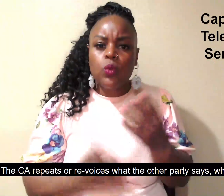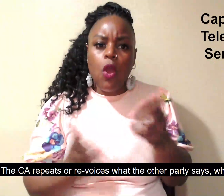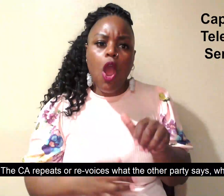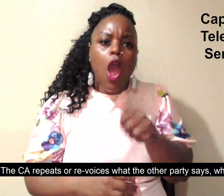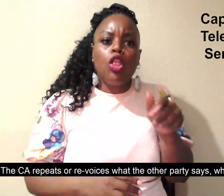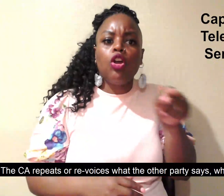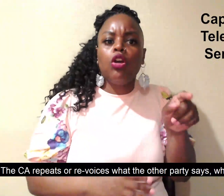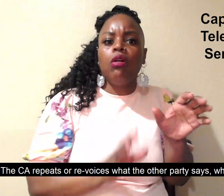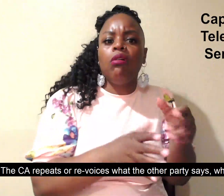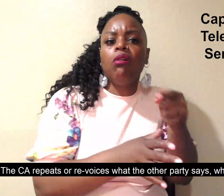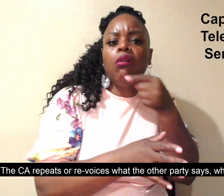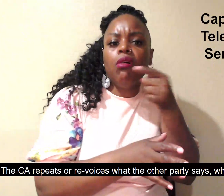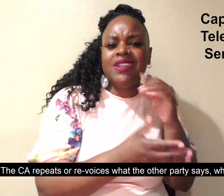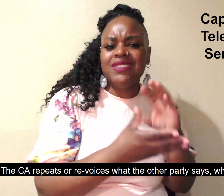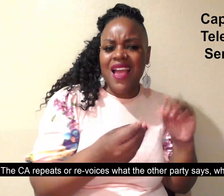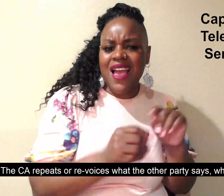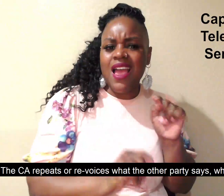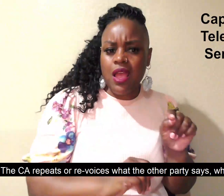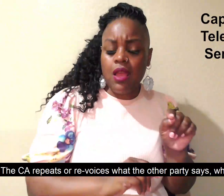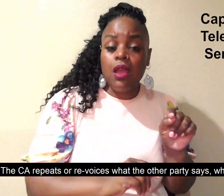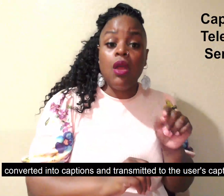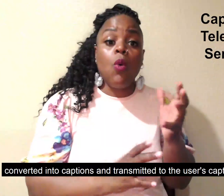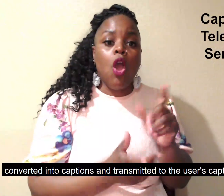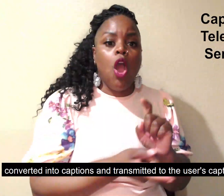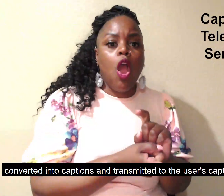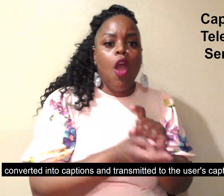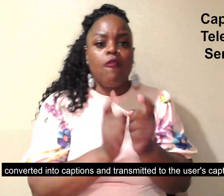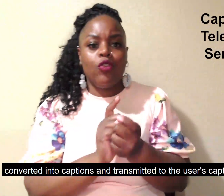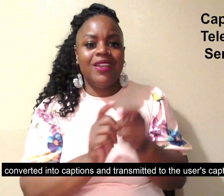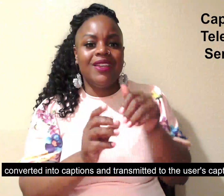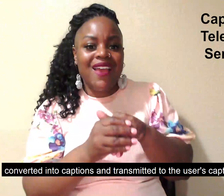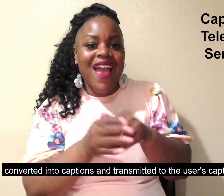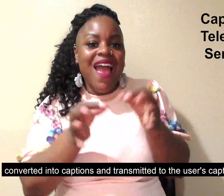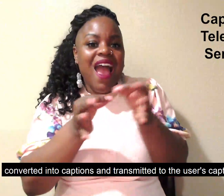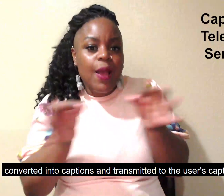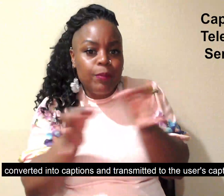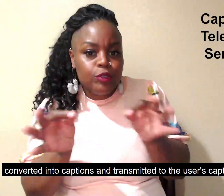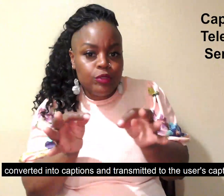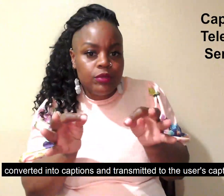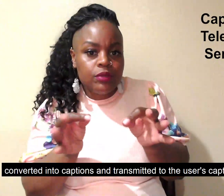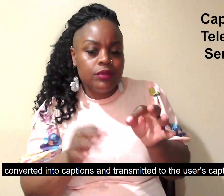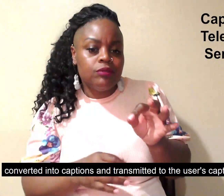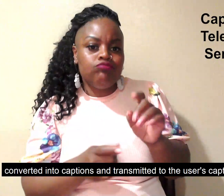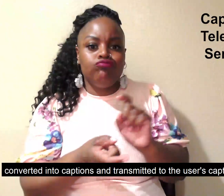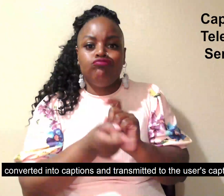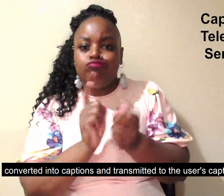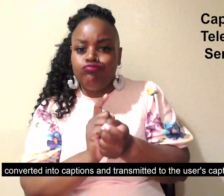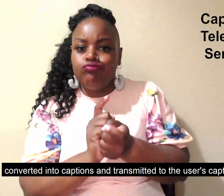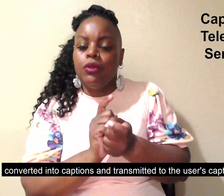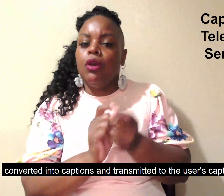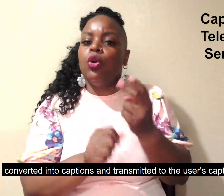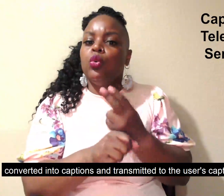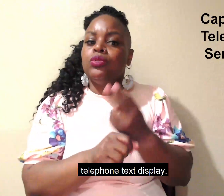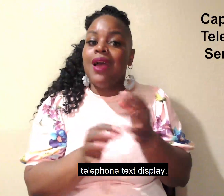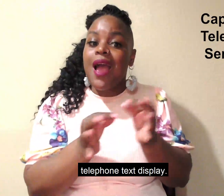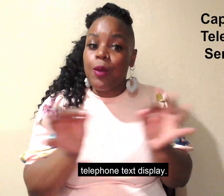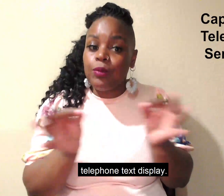revoices what the other party says, which is converted into captions and transmitted to the user's captioned telephone